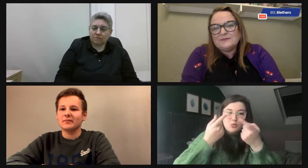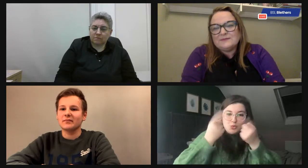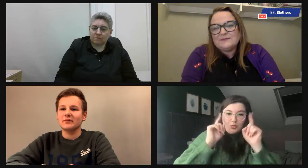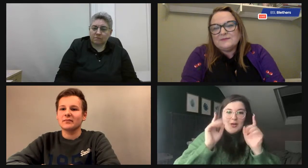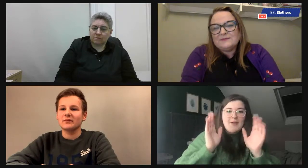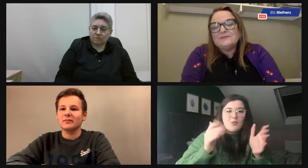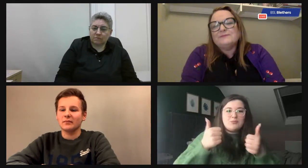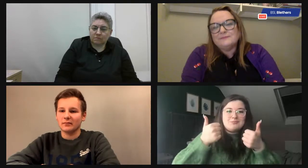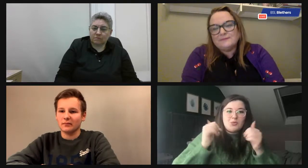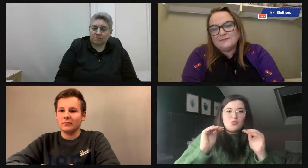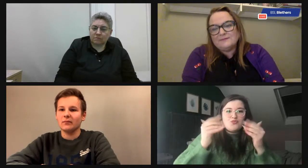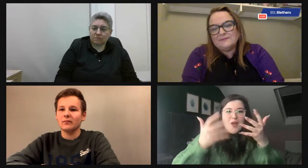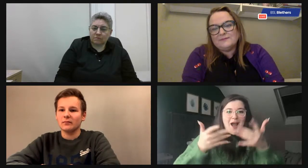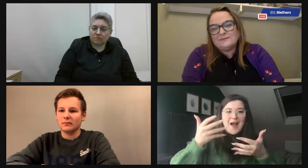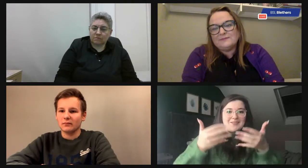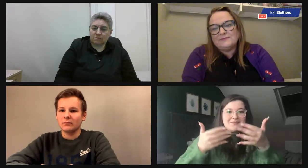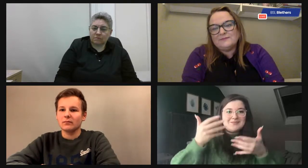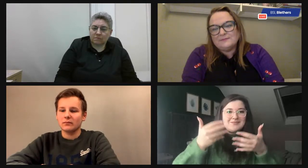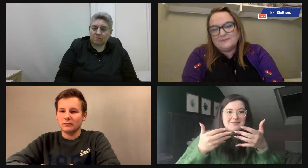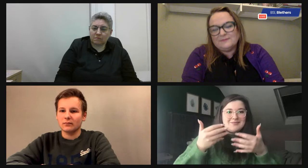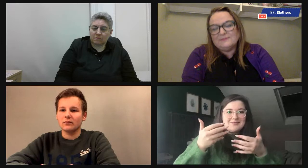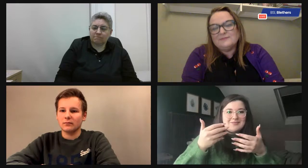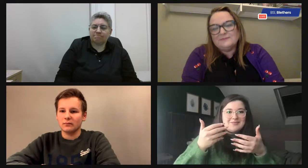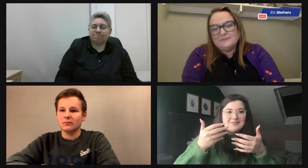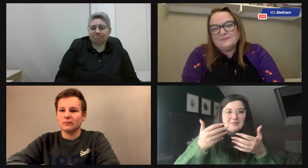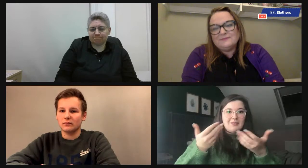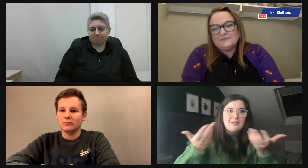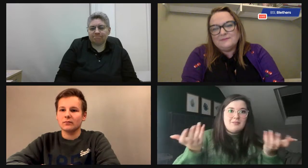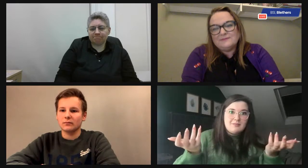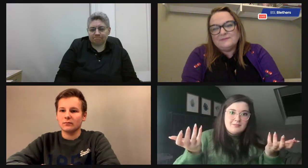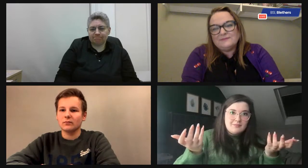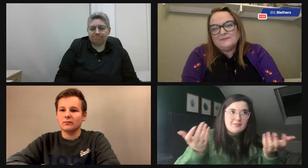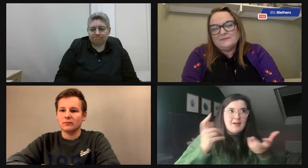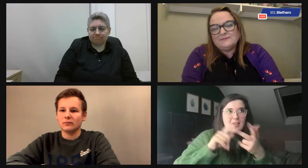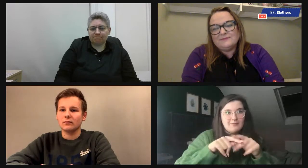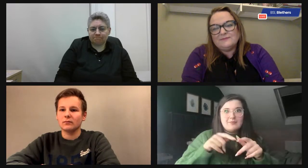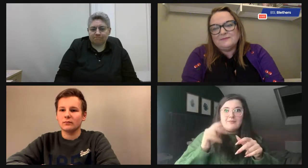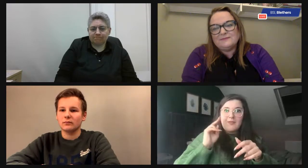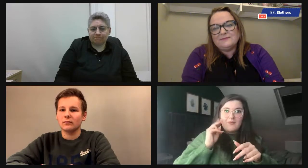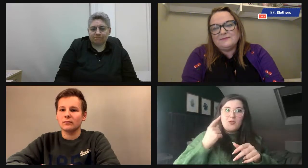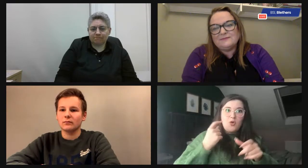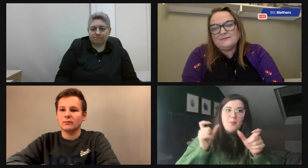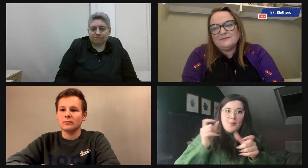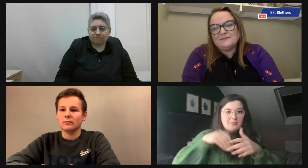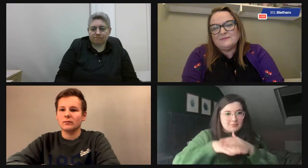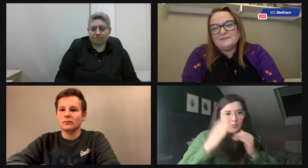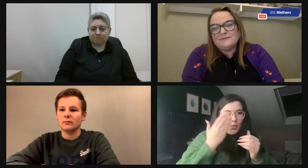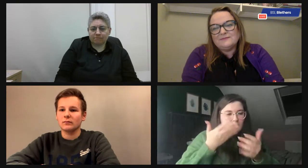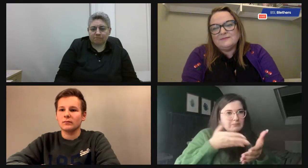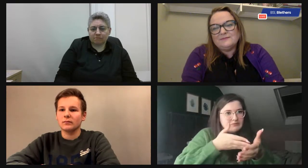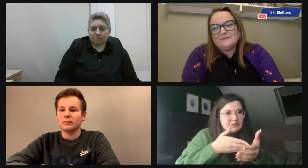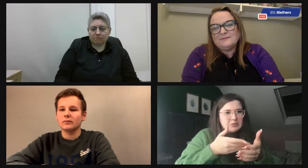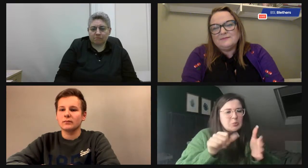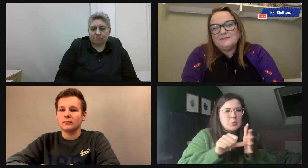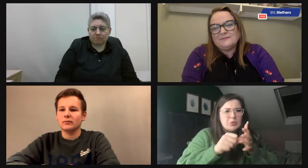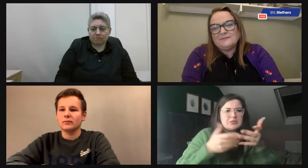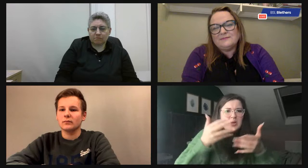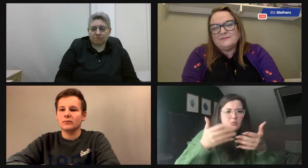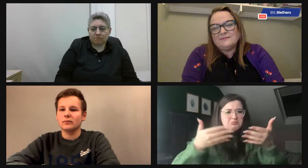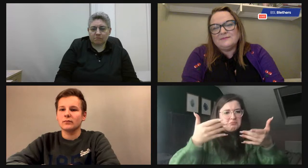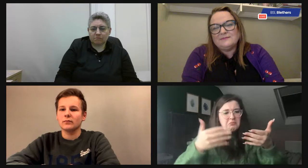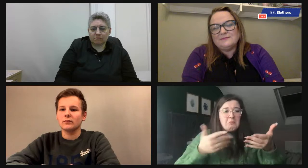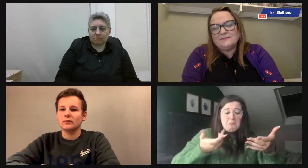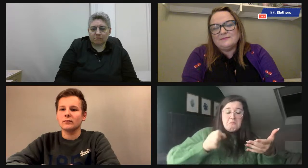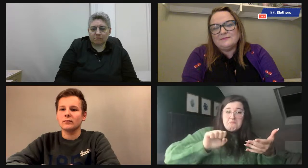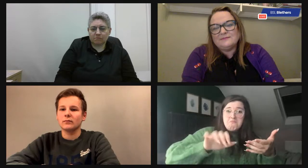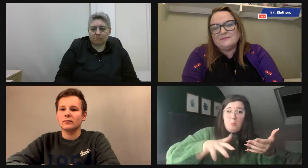many barriers, particularly at college and university, is you want good grades. Of course, you want good grades. And deaf young people